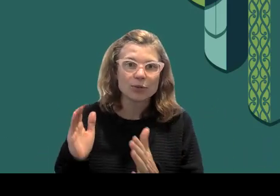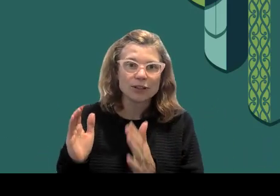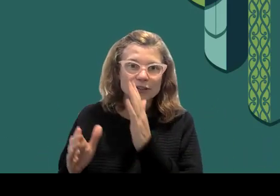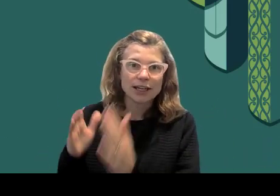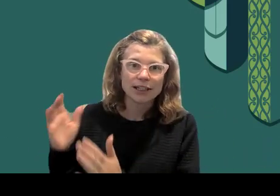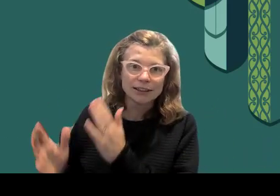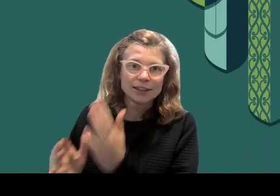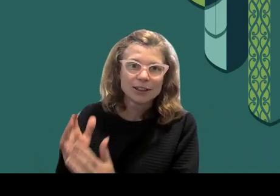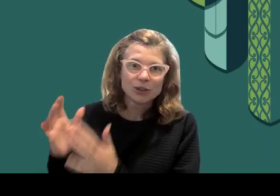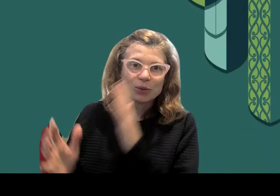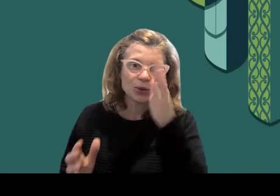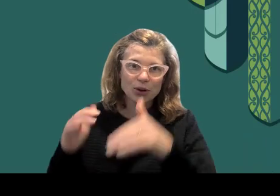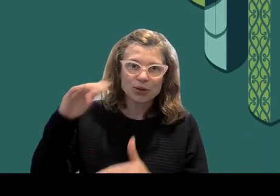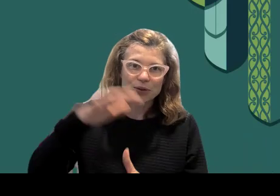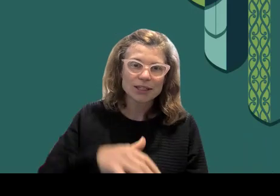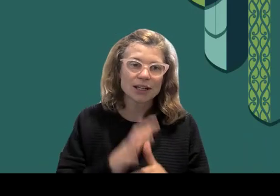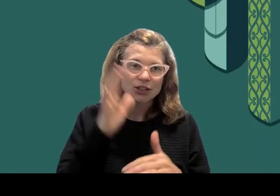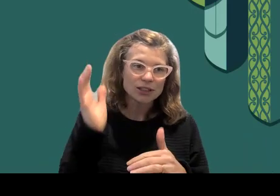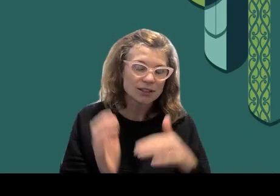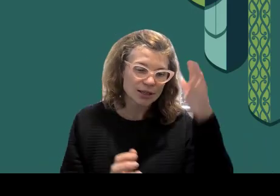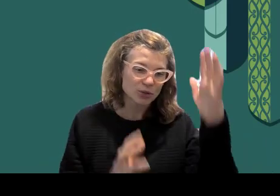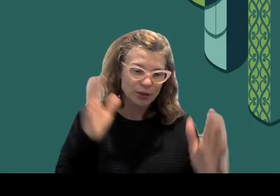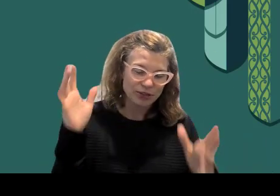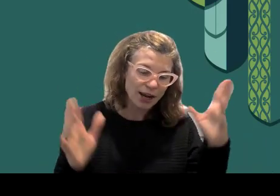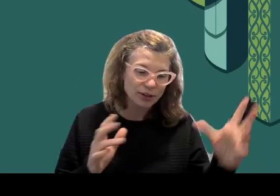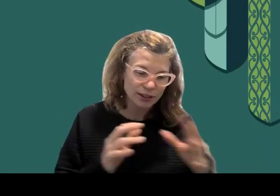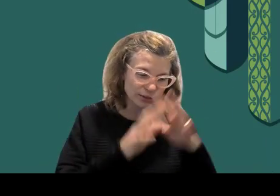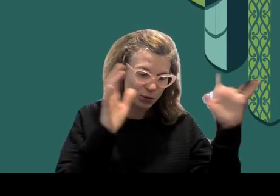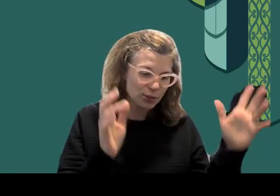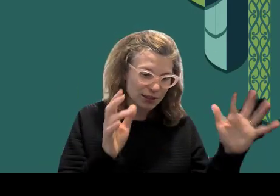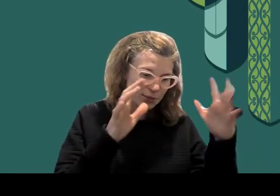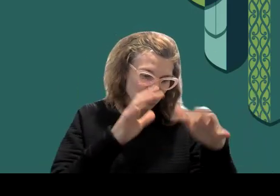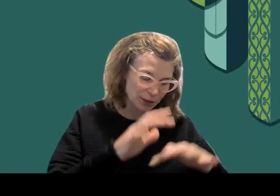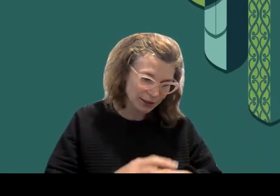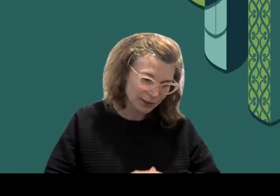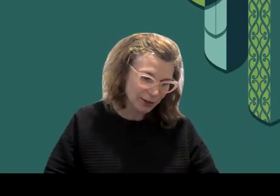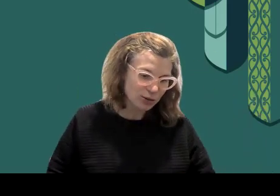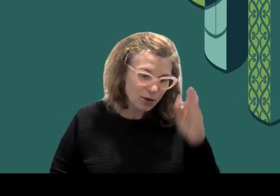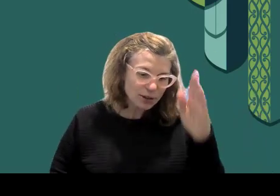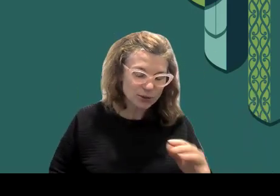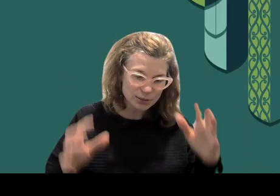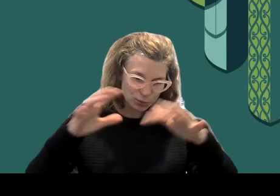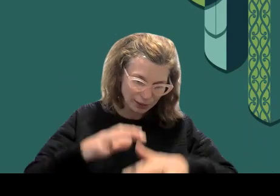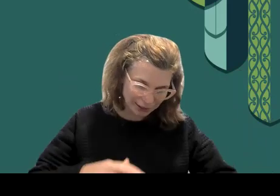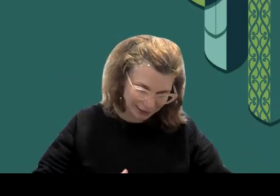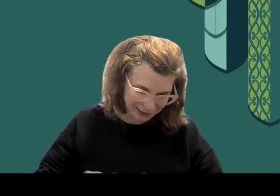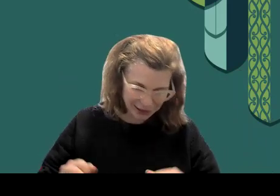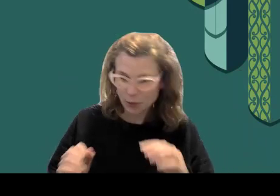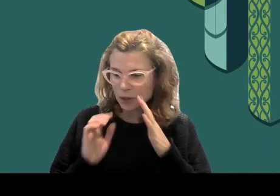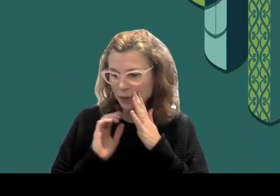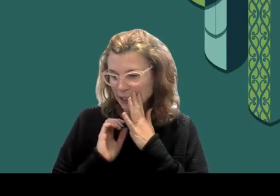to bloom every day. You know, we all go through our stages, and some will be flowering and blooming, and some will be growing, or some will